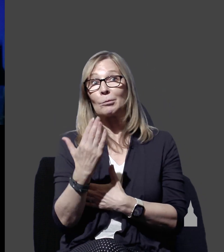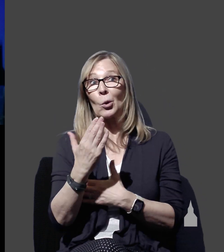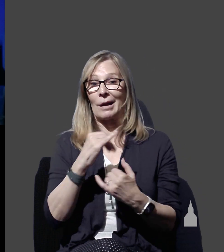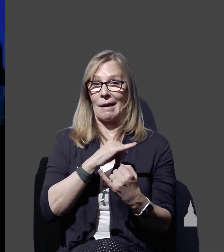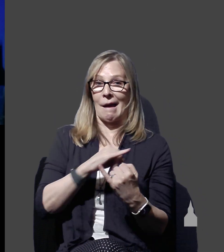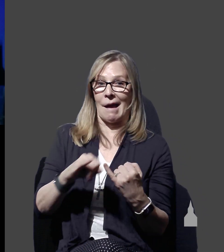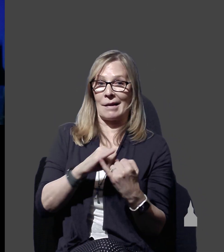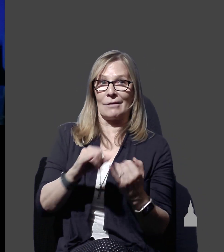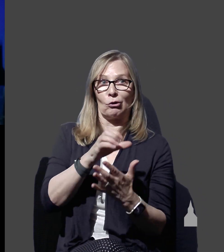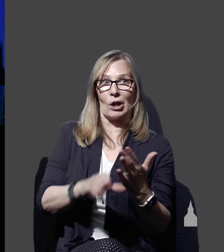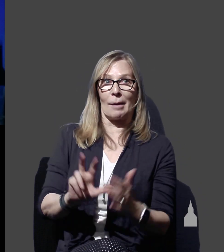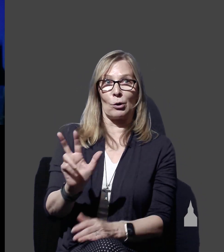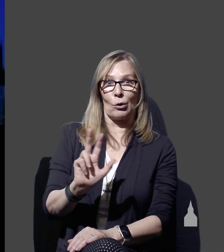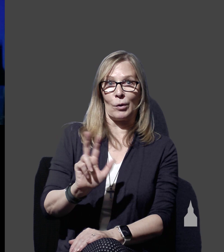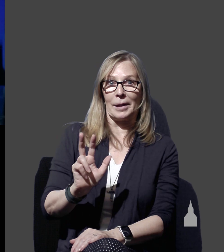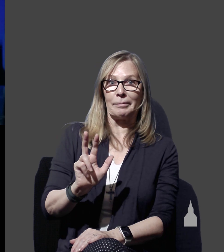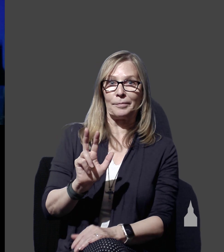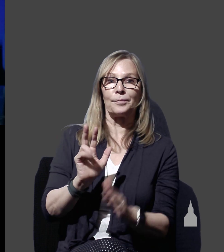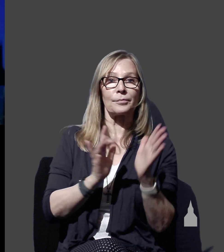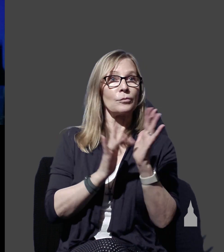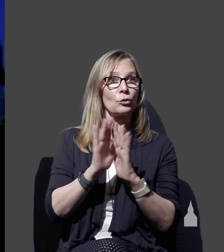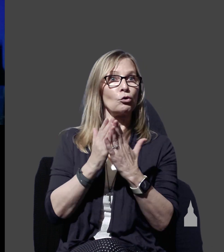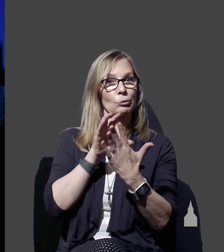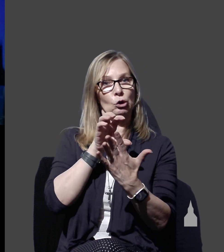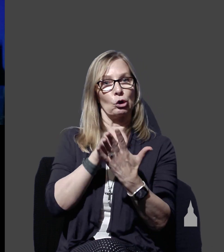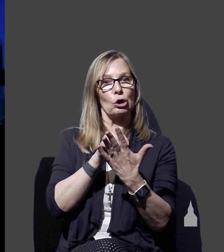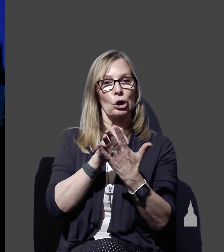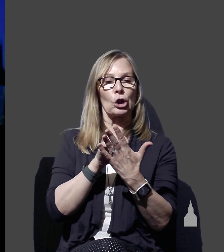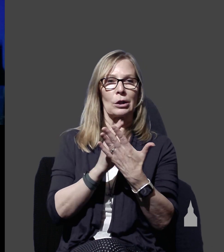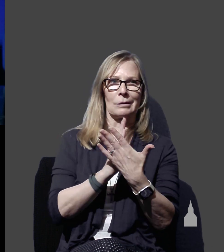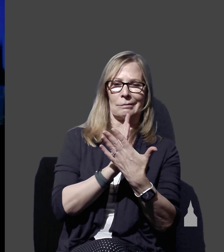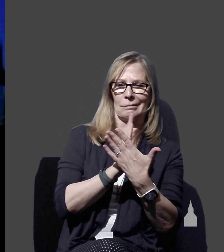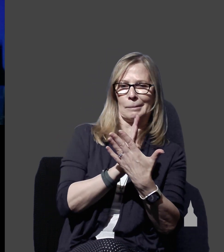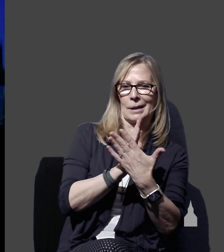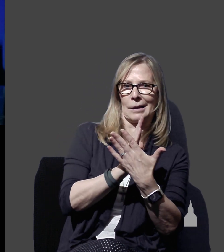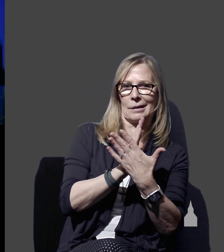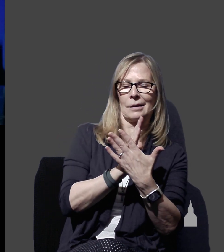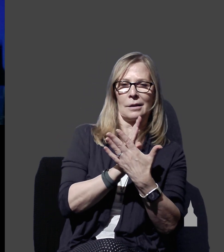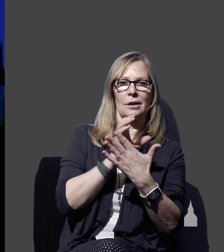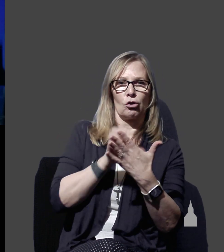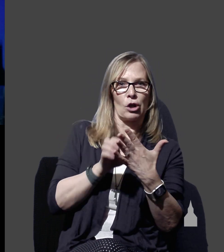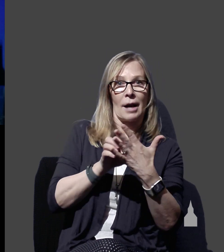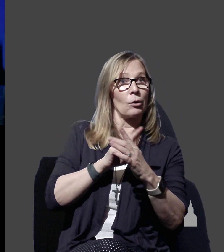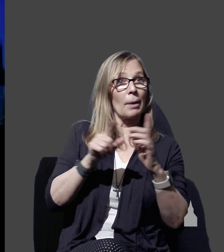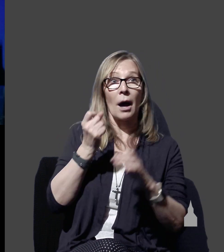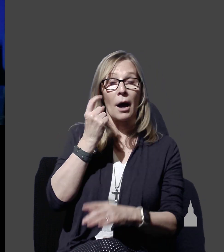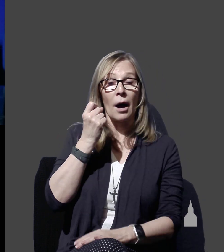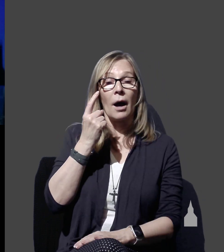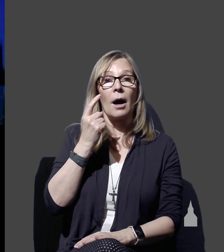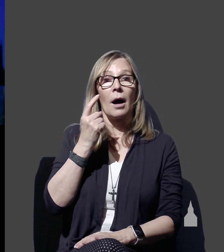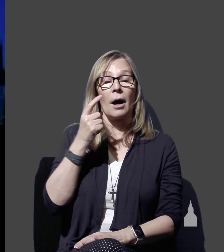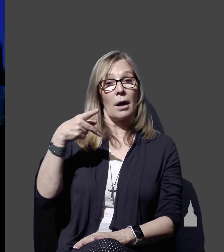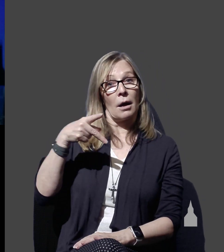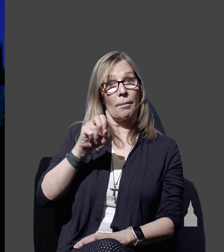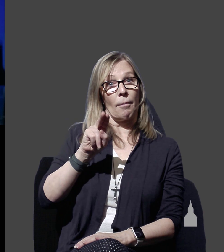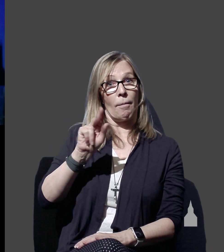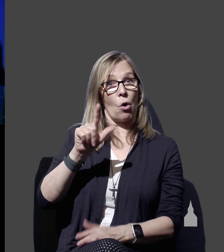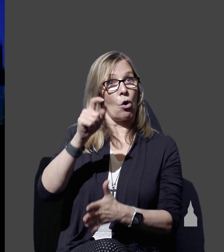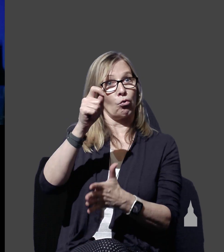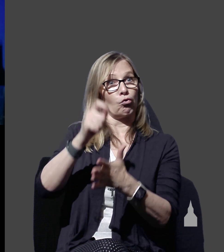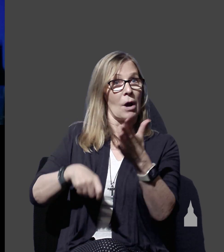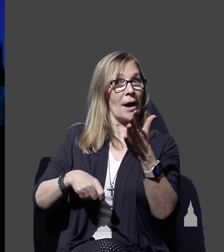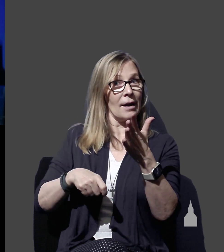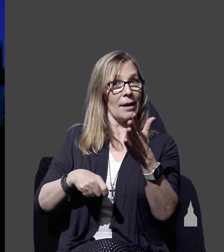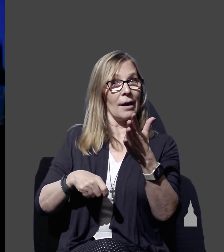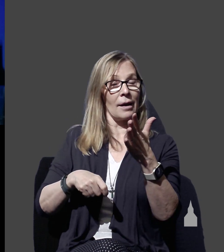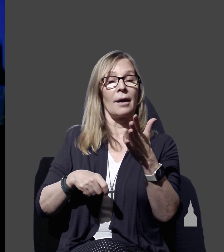end of the chapter. My scripture reading began back in the middle of the chapter. But the reality is, Paul was writing, and in